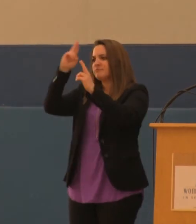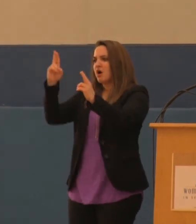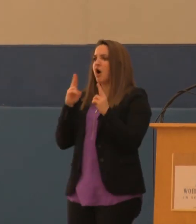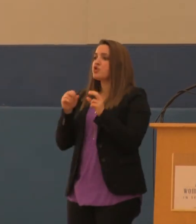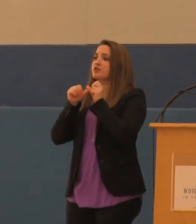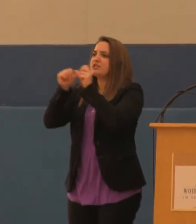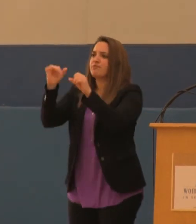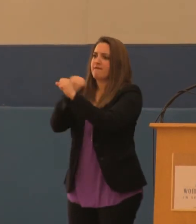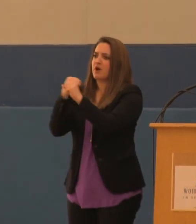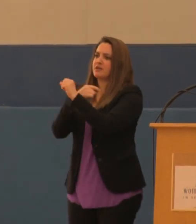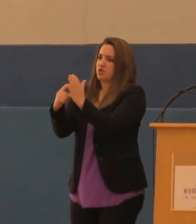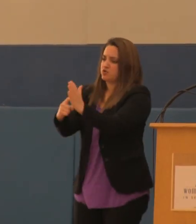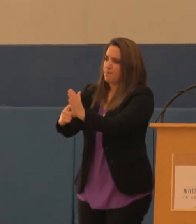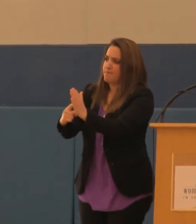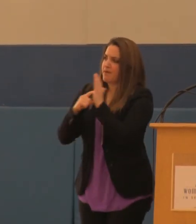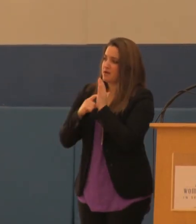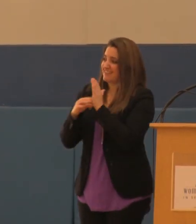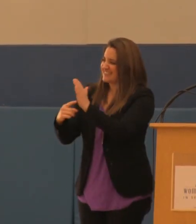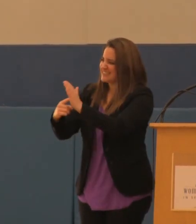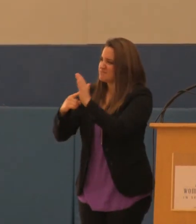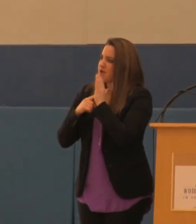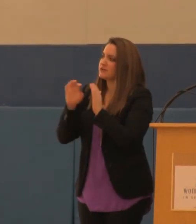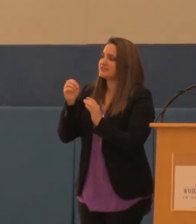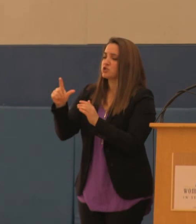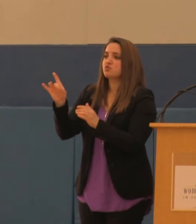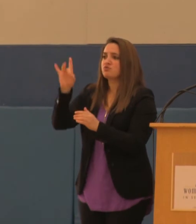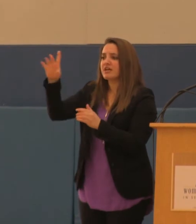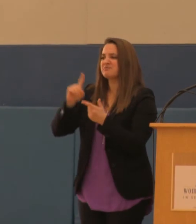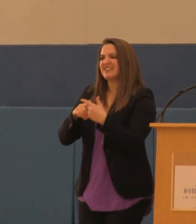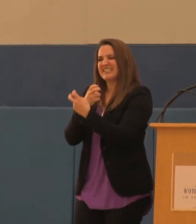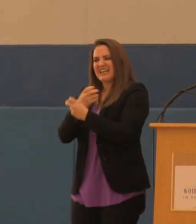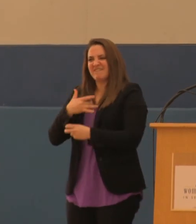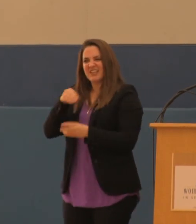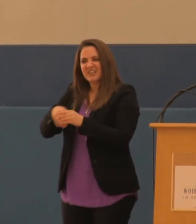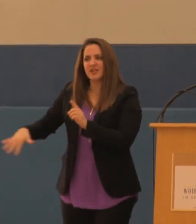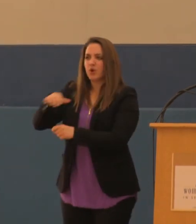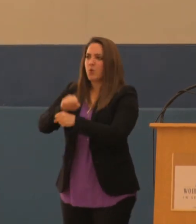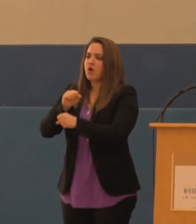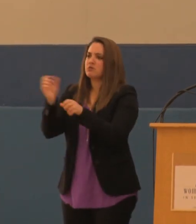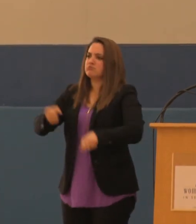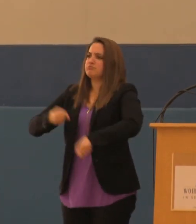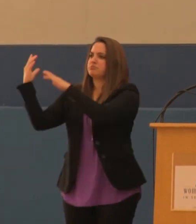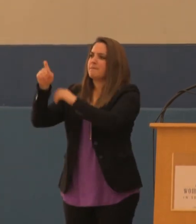fight. Demand that harassment and toxicity be eradicated from our